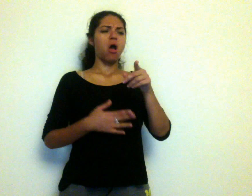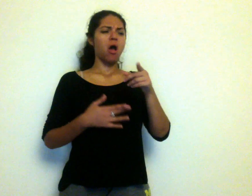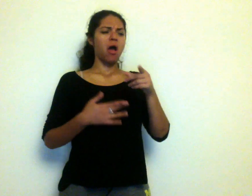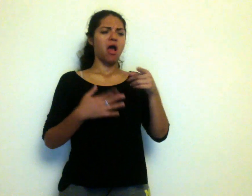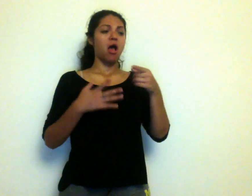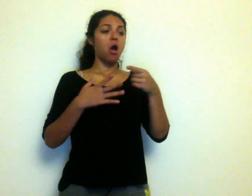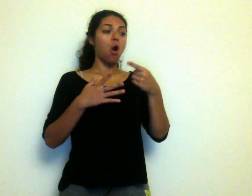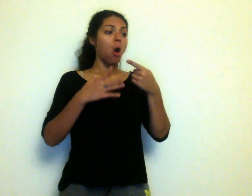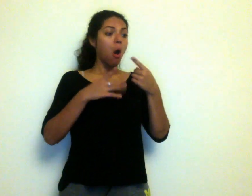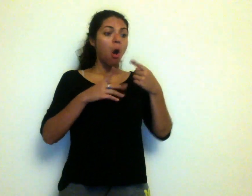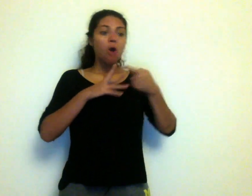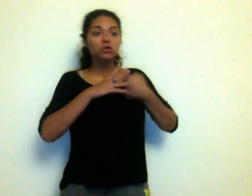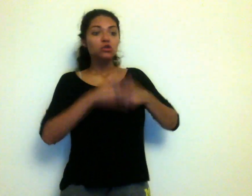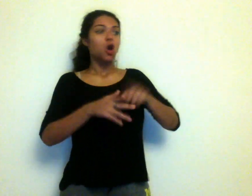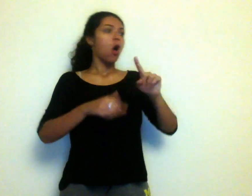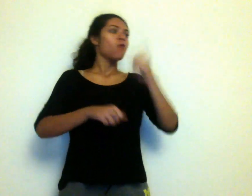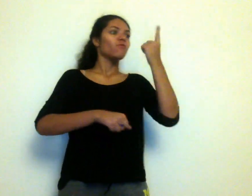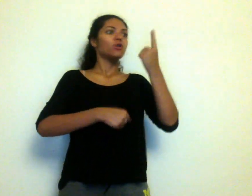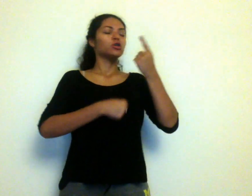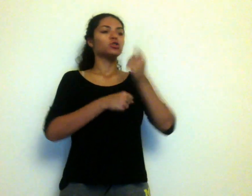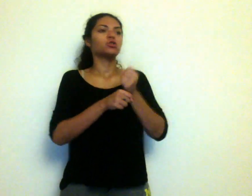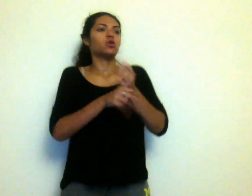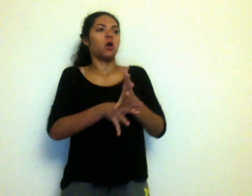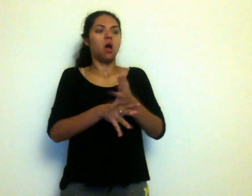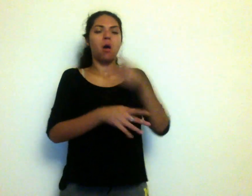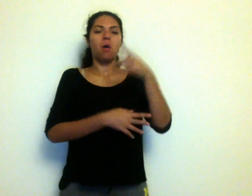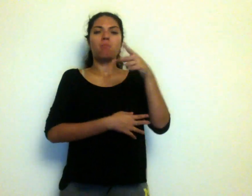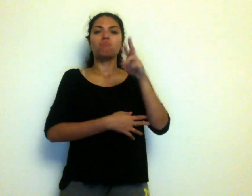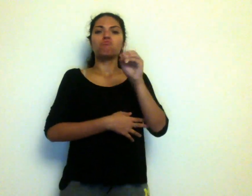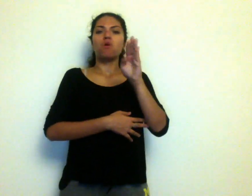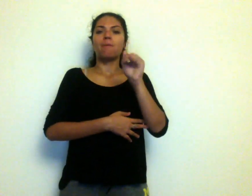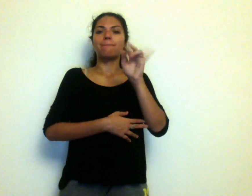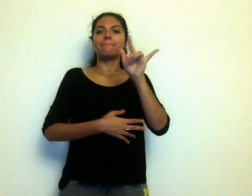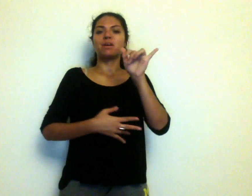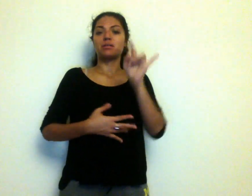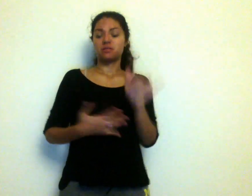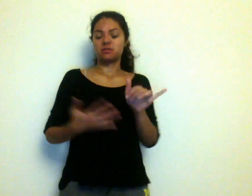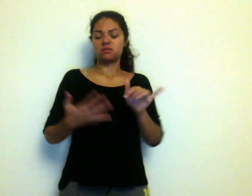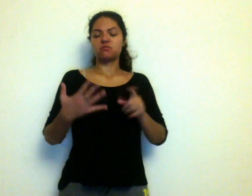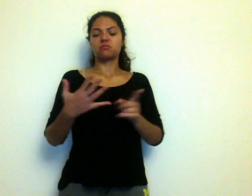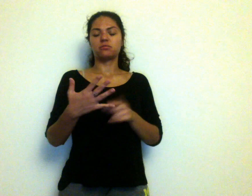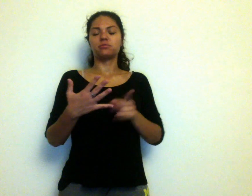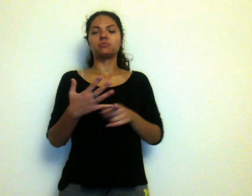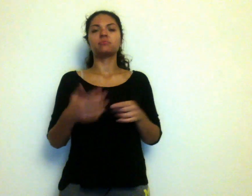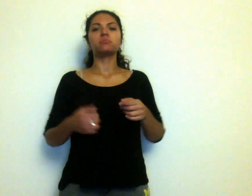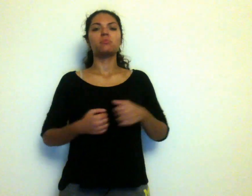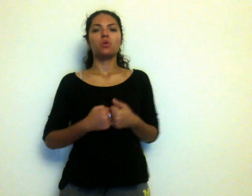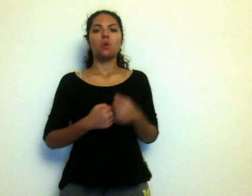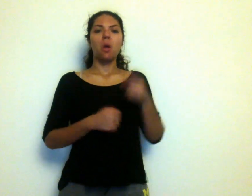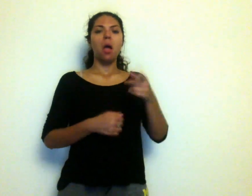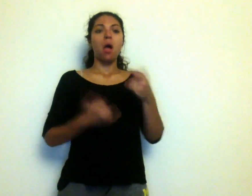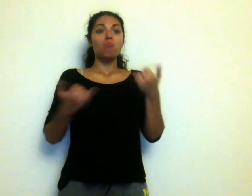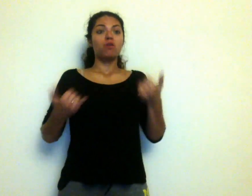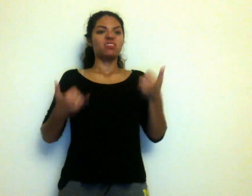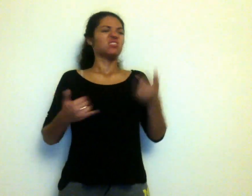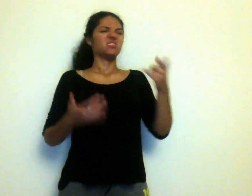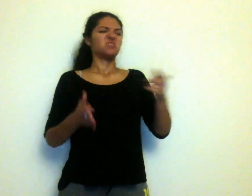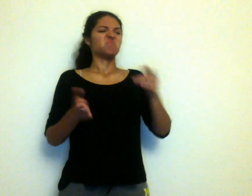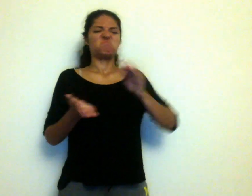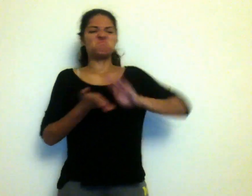to political theory, exit individuality, and you've got this commonality motif and all of that comes in. How they